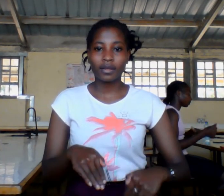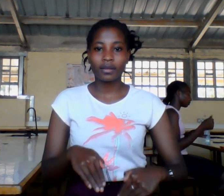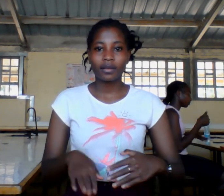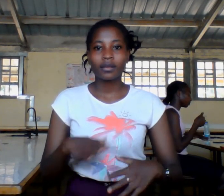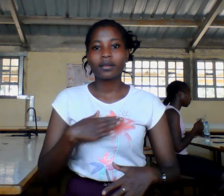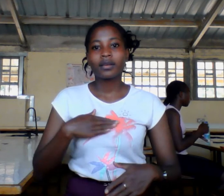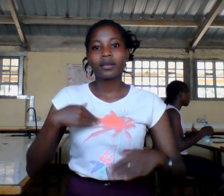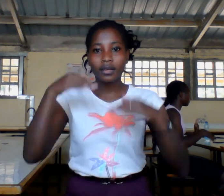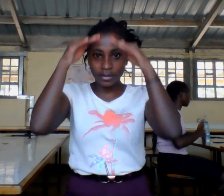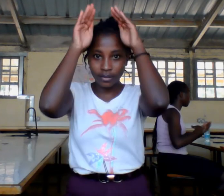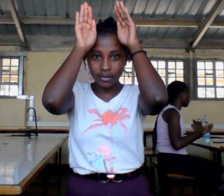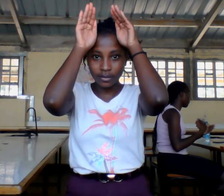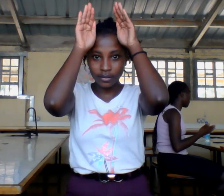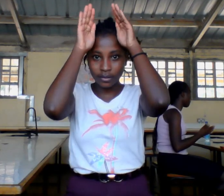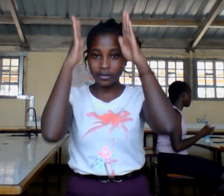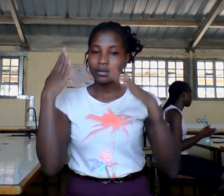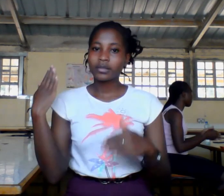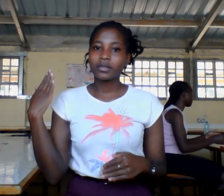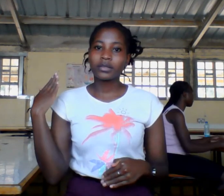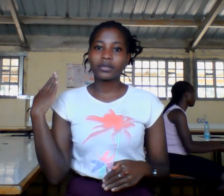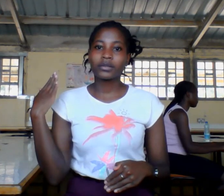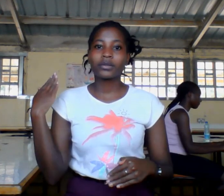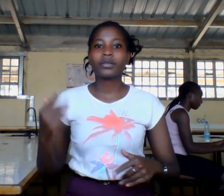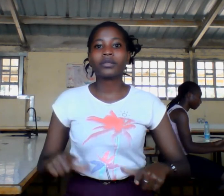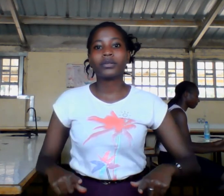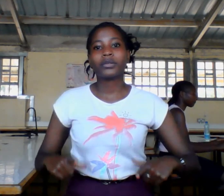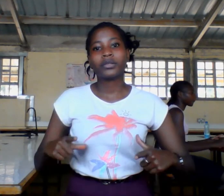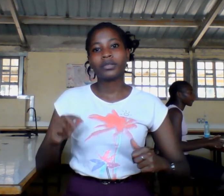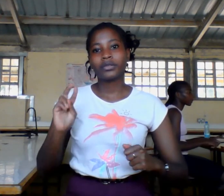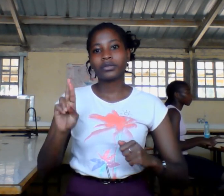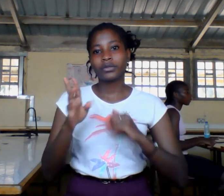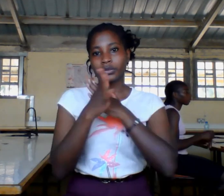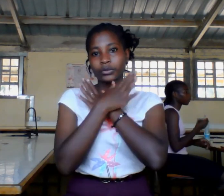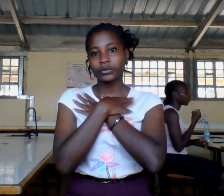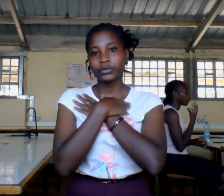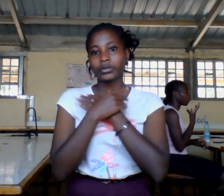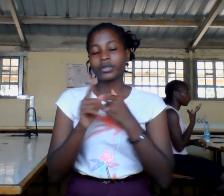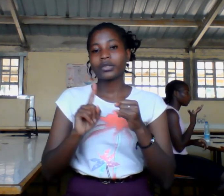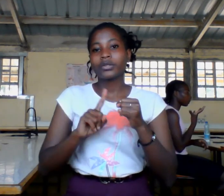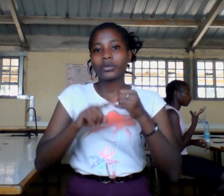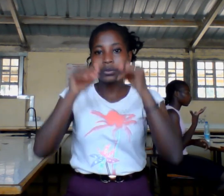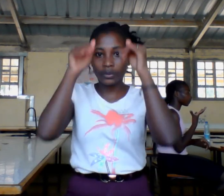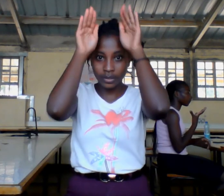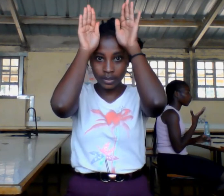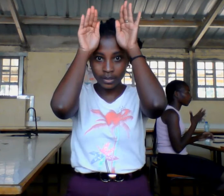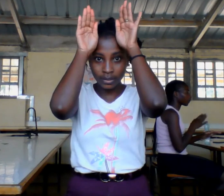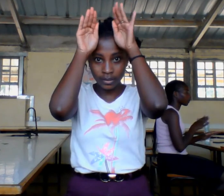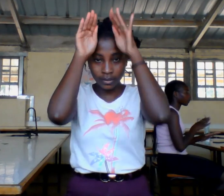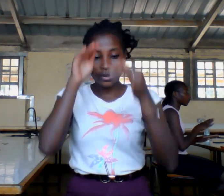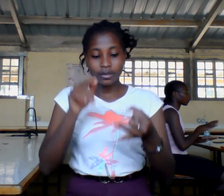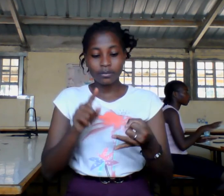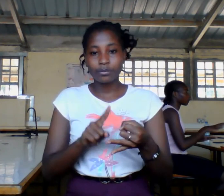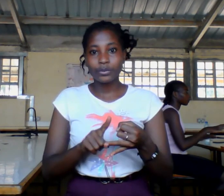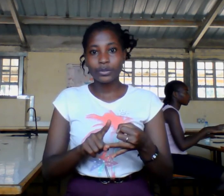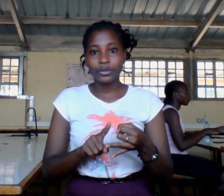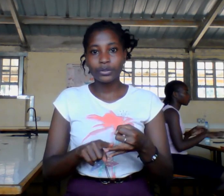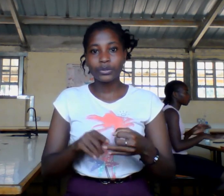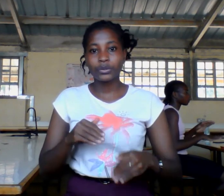rabbit. Once upon a time, they lived two friends, Rabbit and Hyena. They lived together for a very long